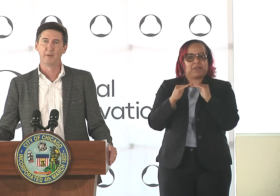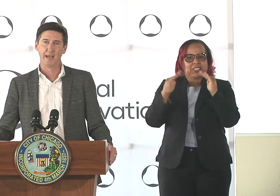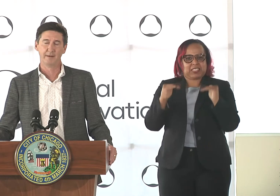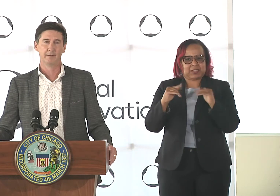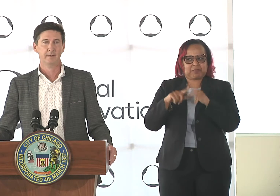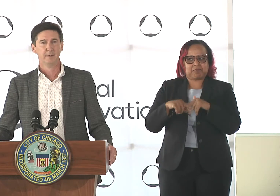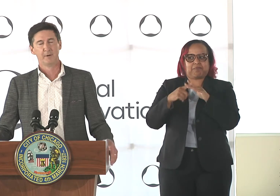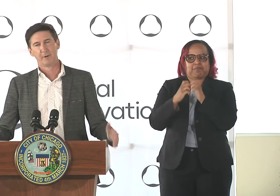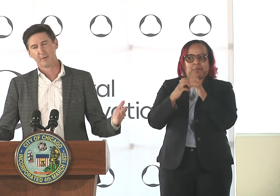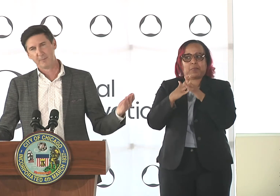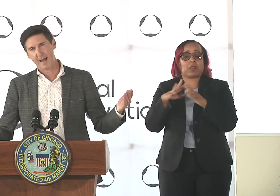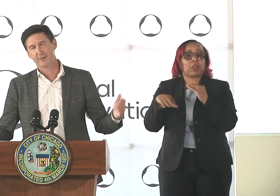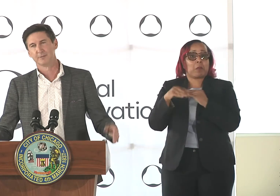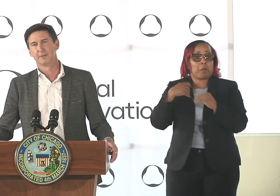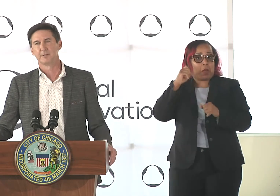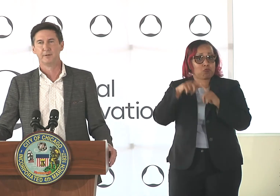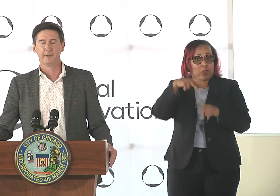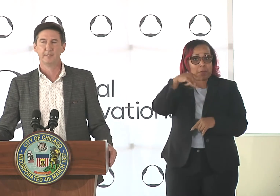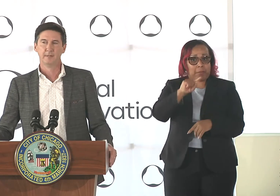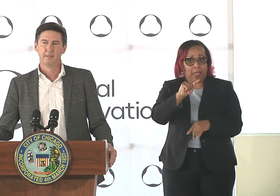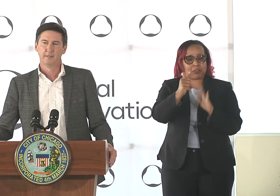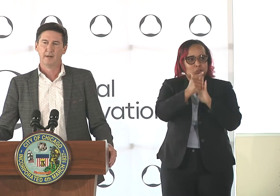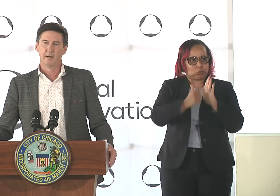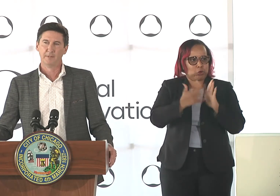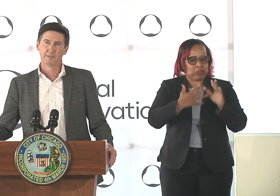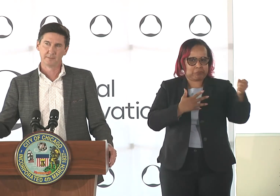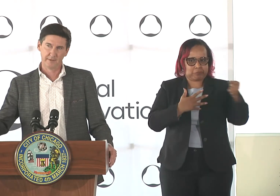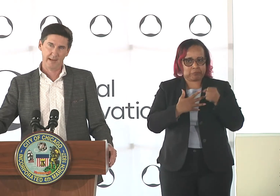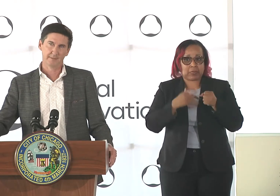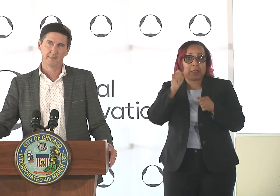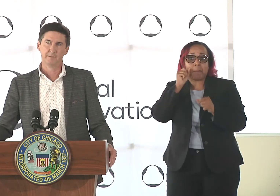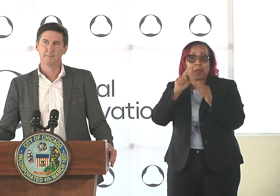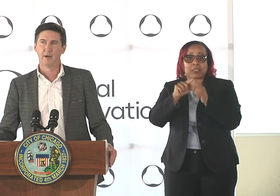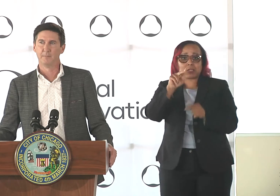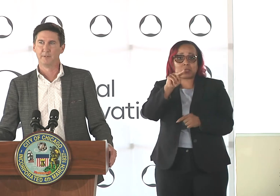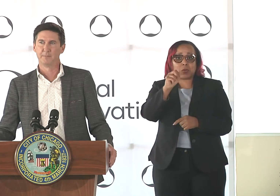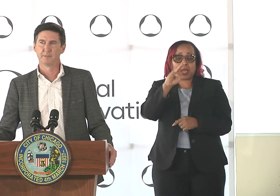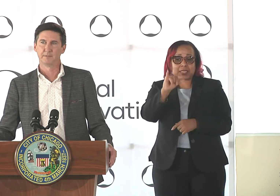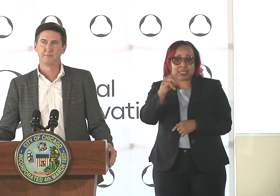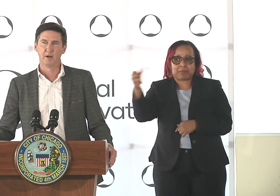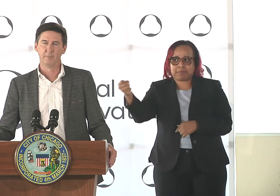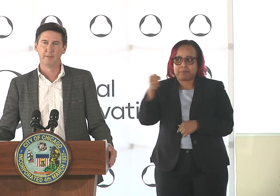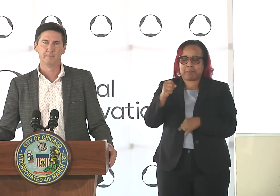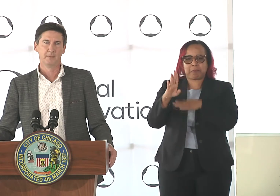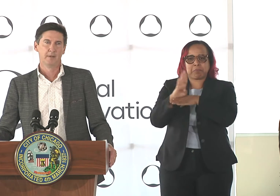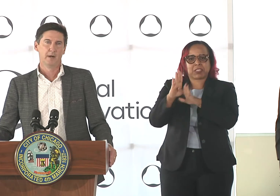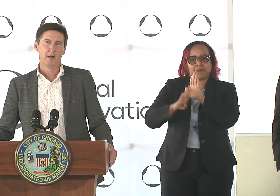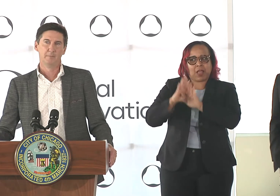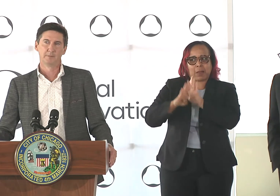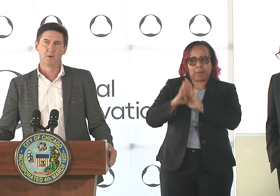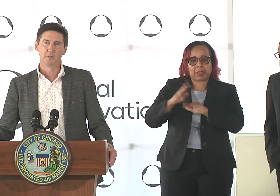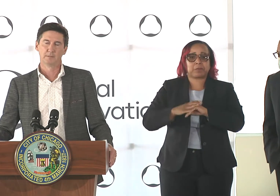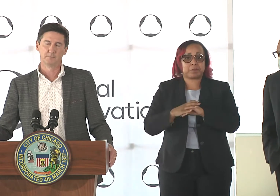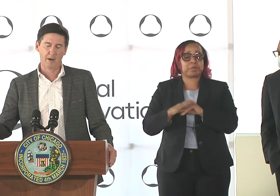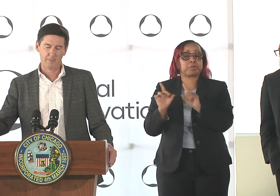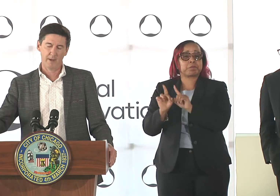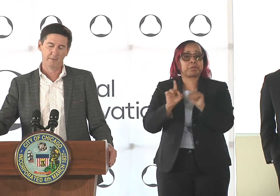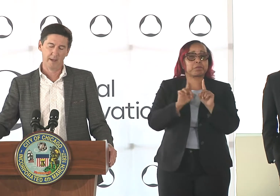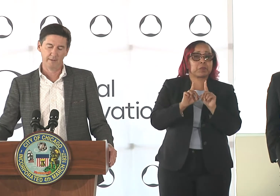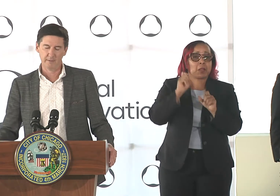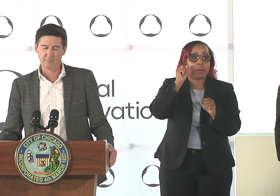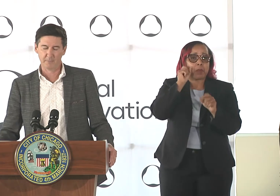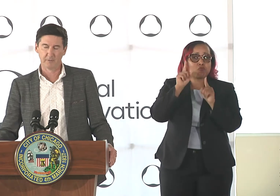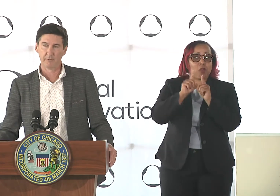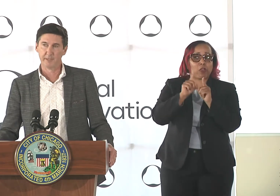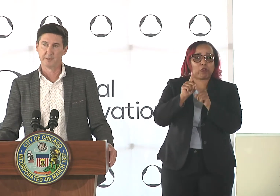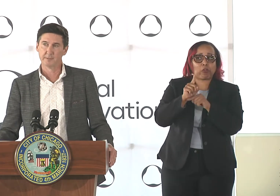begin with. We added my brother Pat, who's an attorney, my sister Nancy in business development, as well as our brother